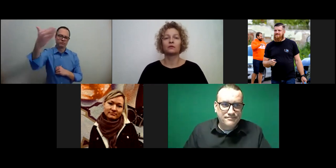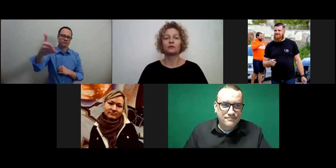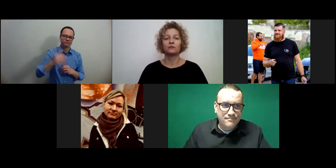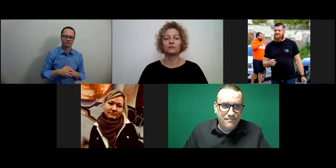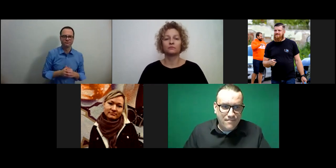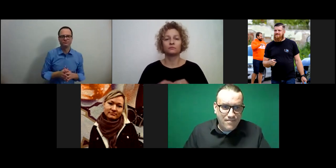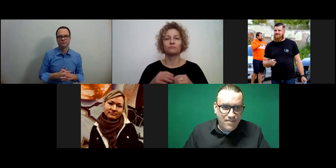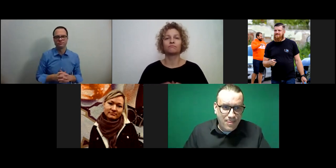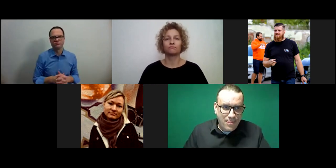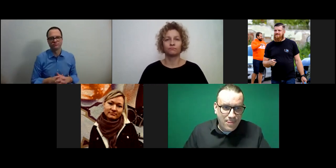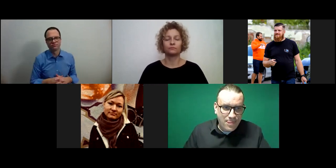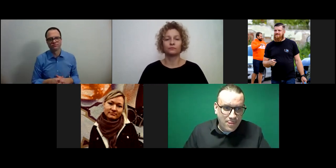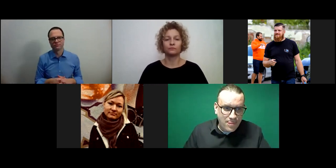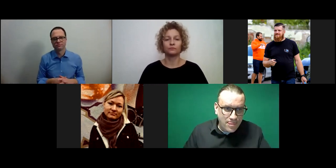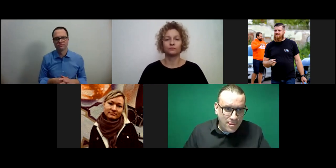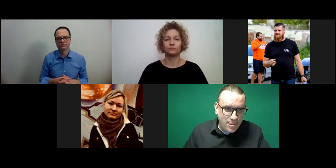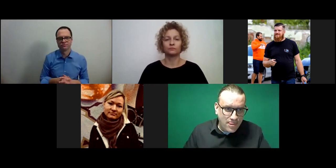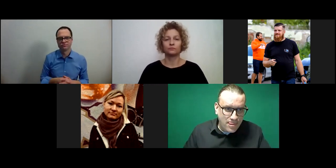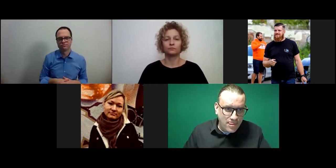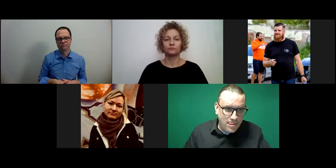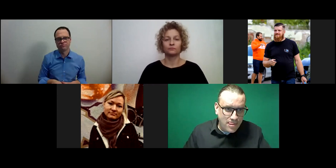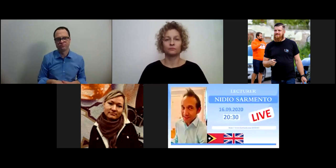Okay, move to the next.